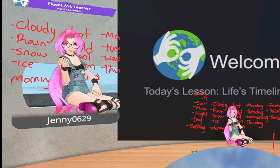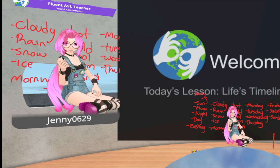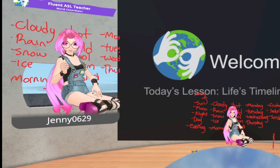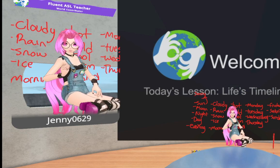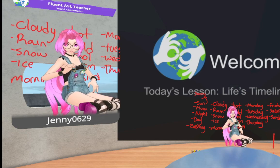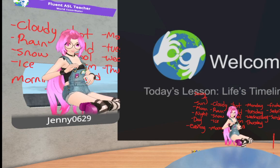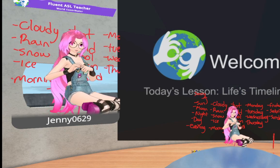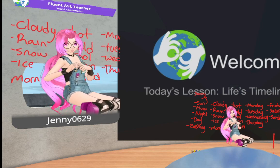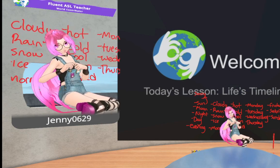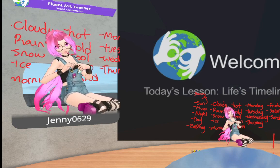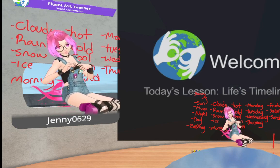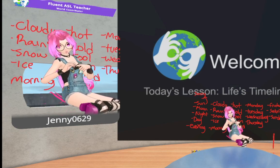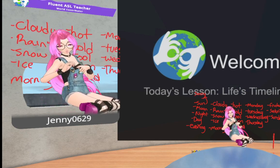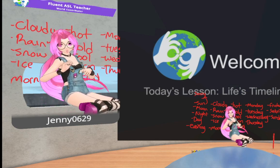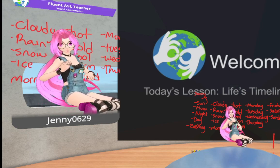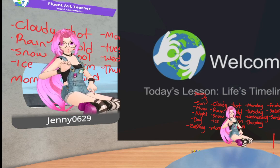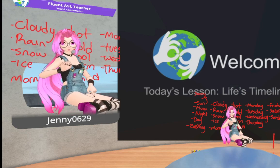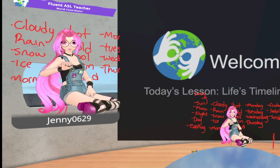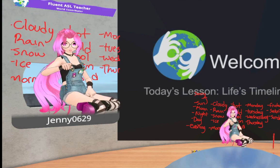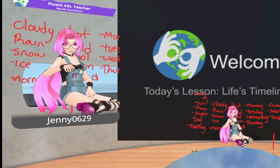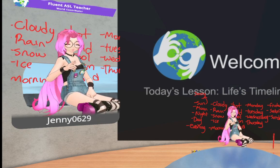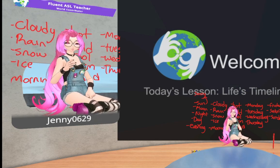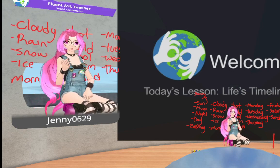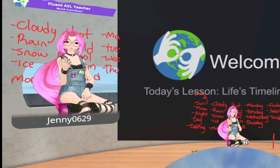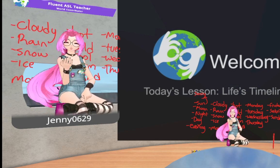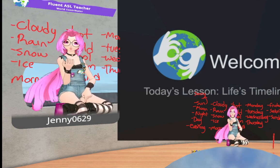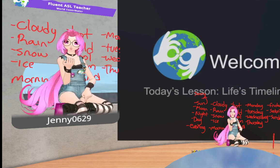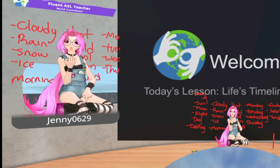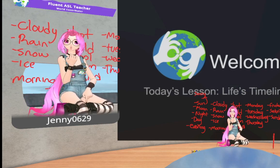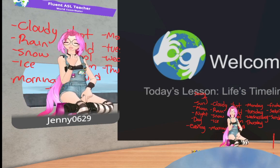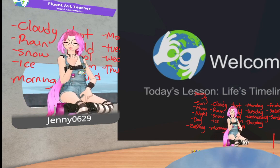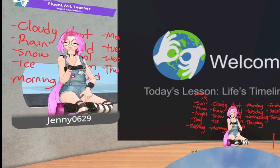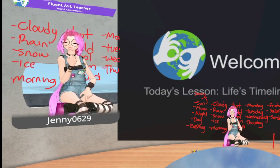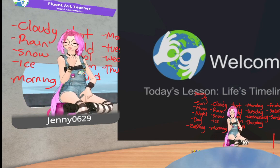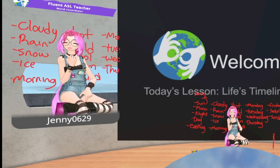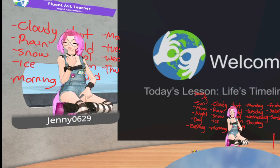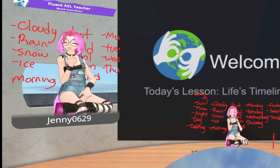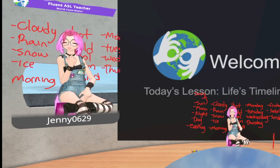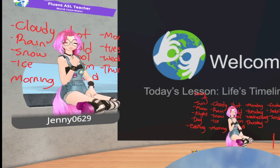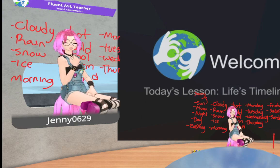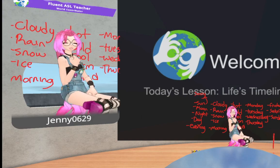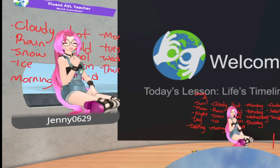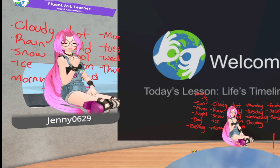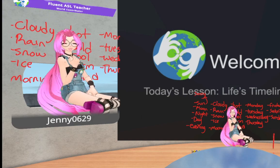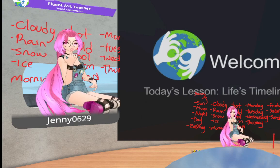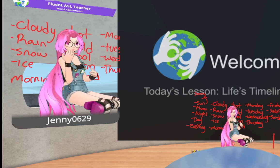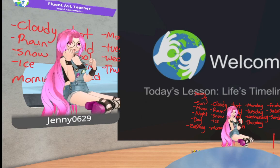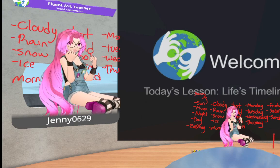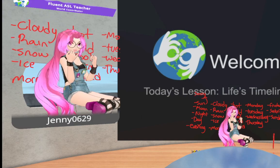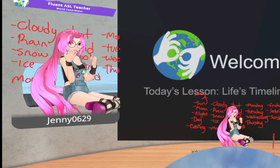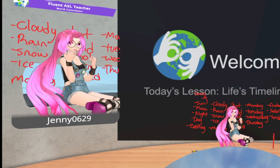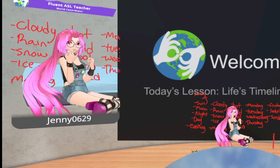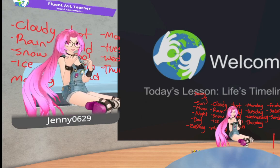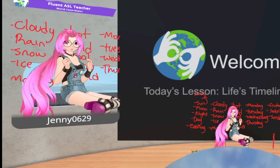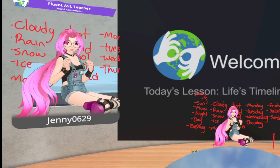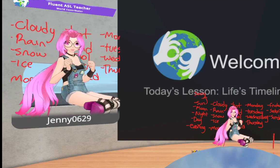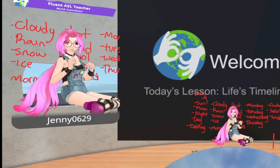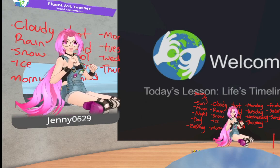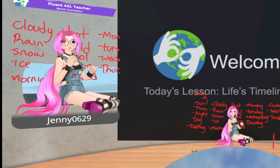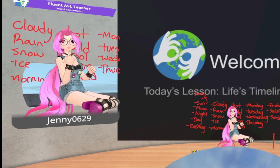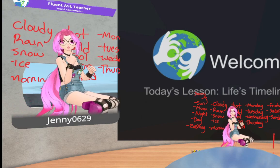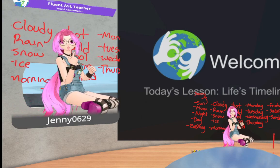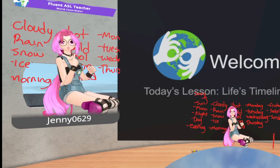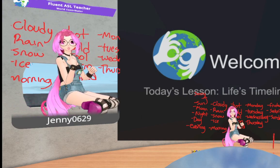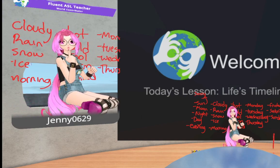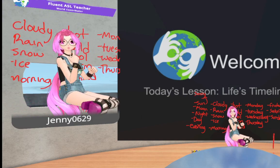Mia hand, which is technically a flat O. Yes. And you're going to go on your chin. And then I want you to imagine when it's